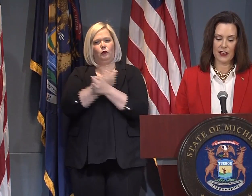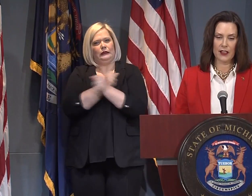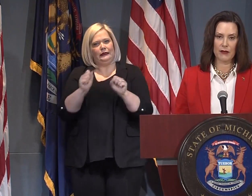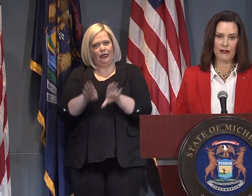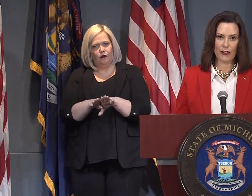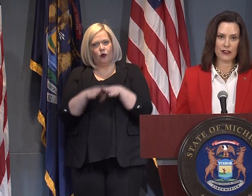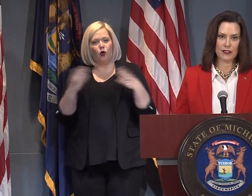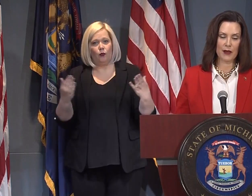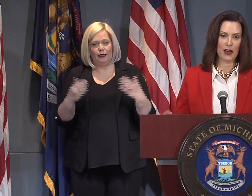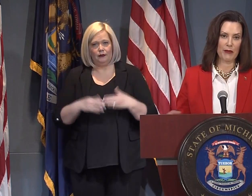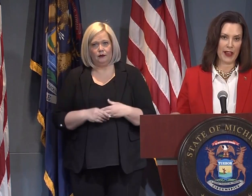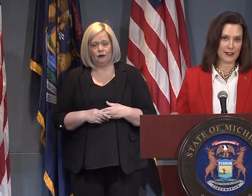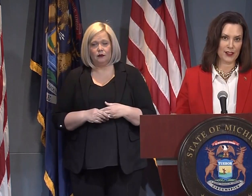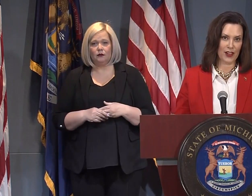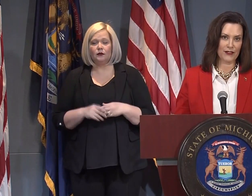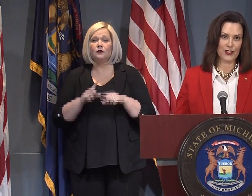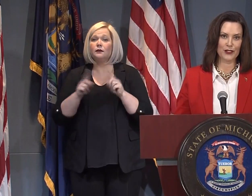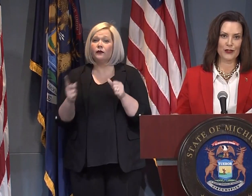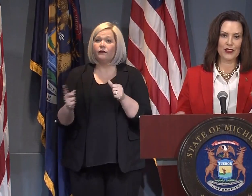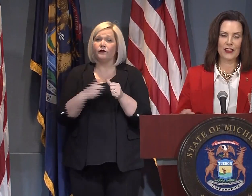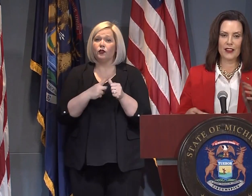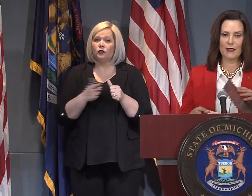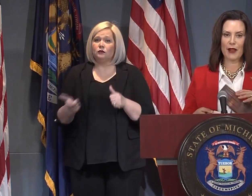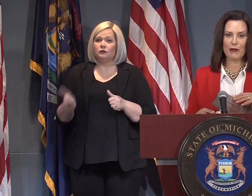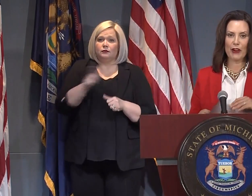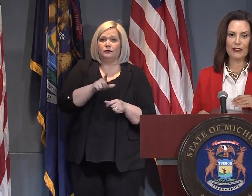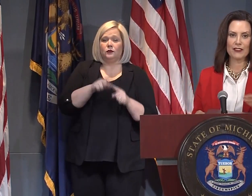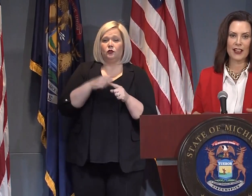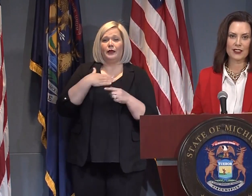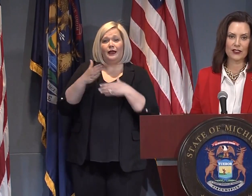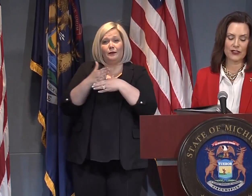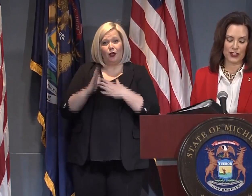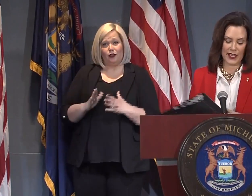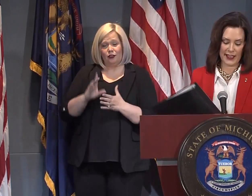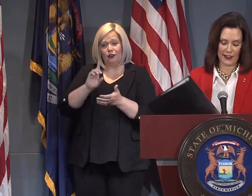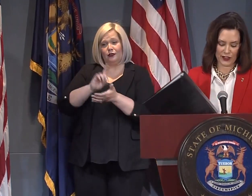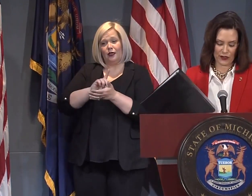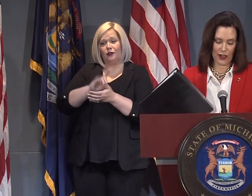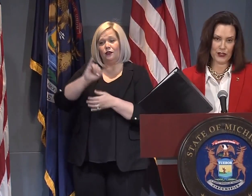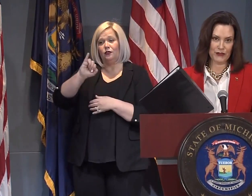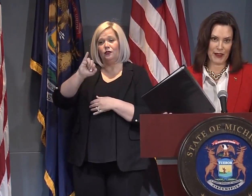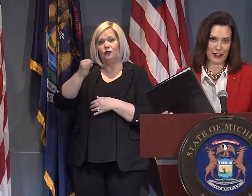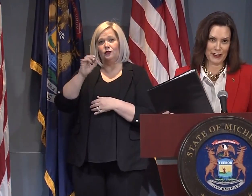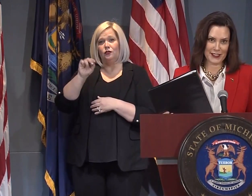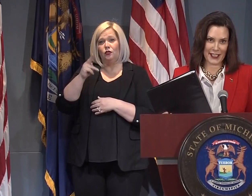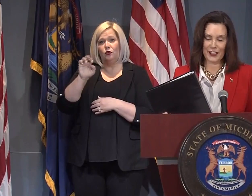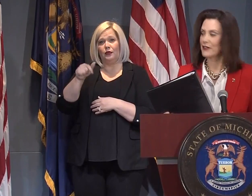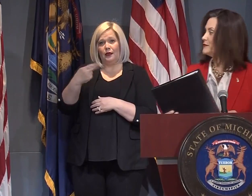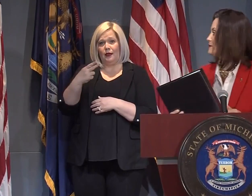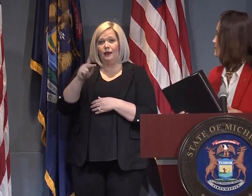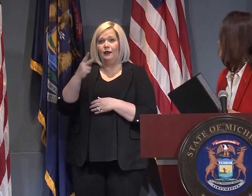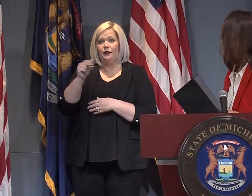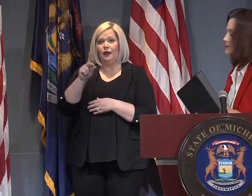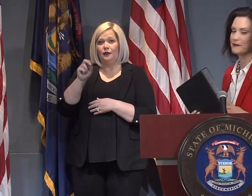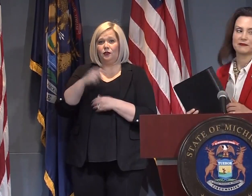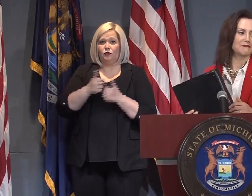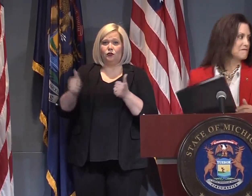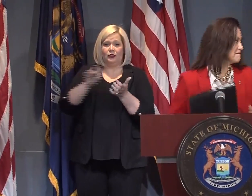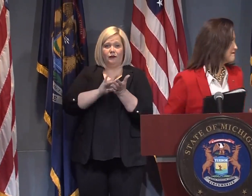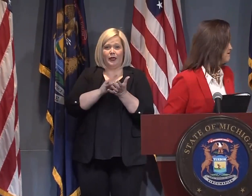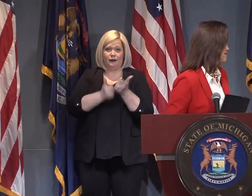lives. But first, I'm going to pass it off to my partner, Dr. Janae Caldoun, our Chief Medical Executive.